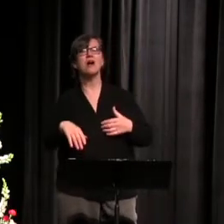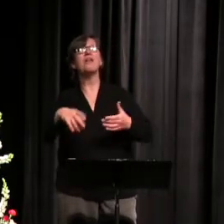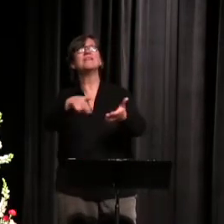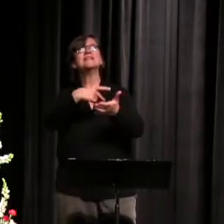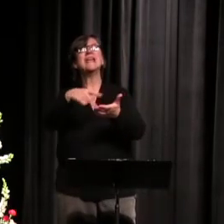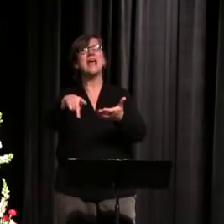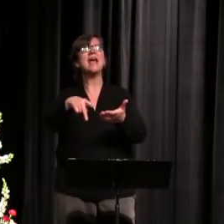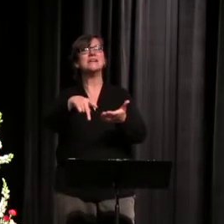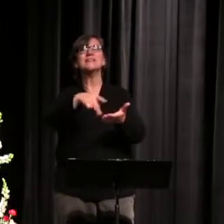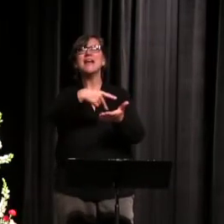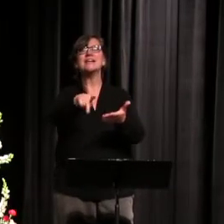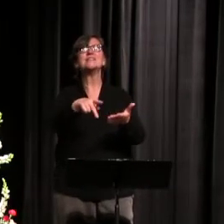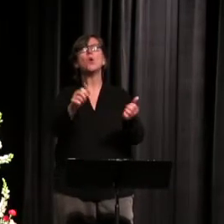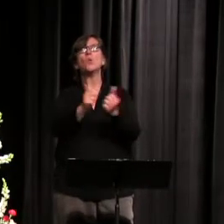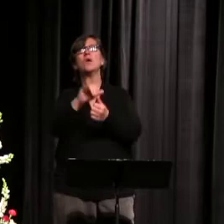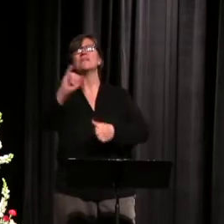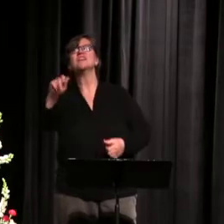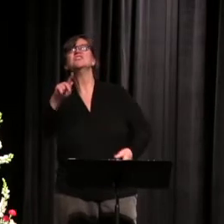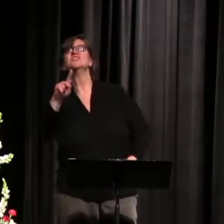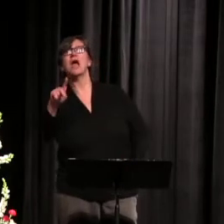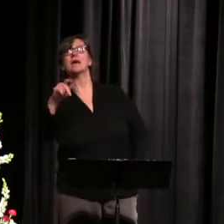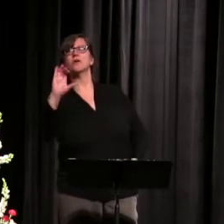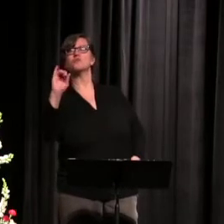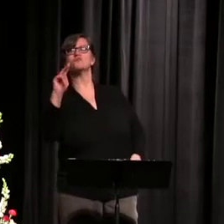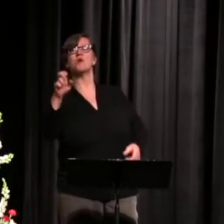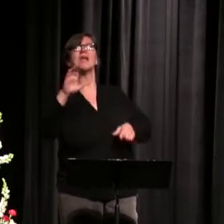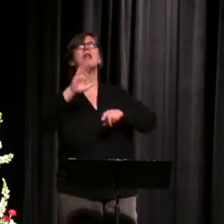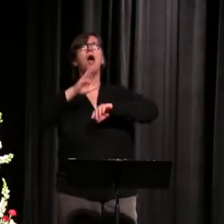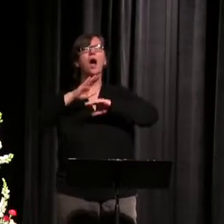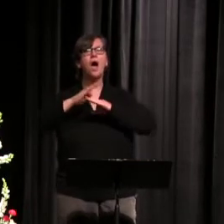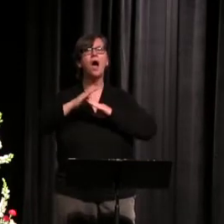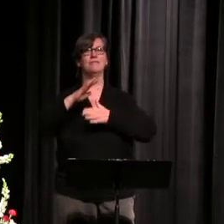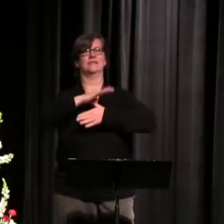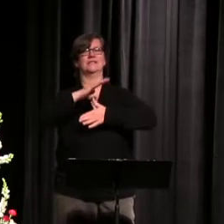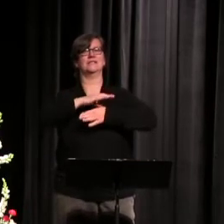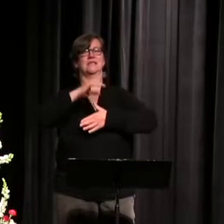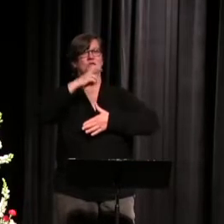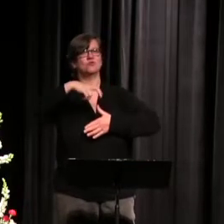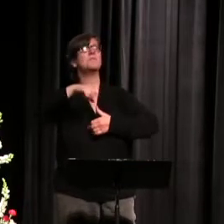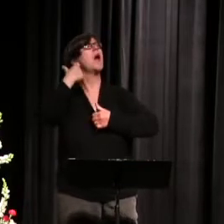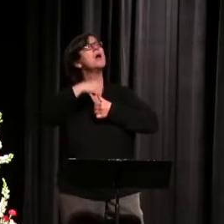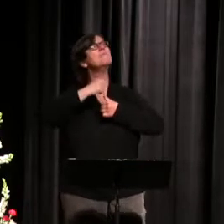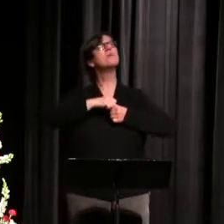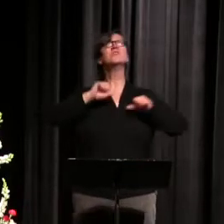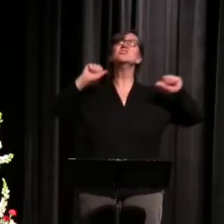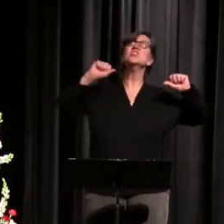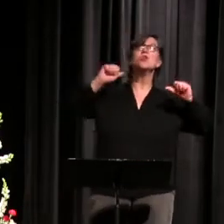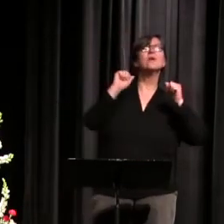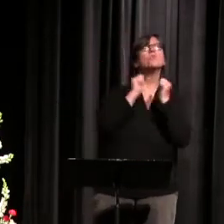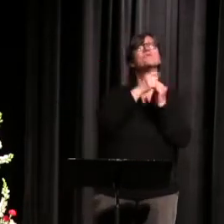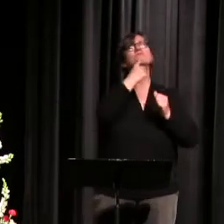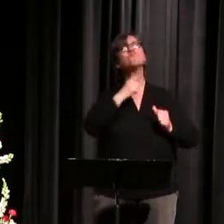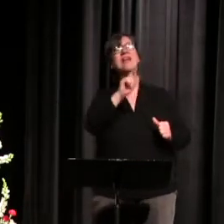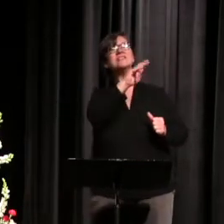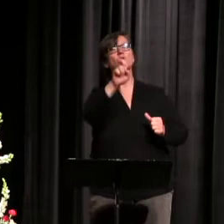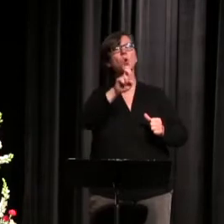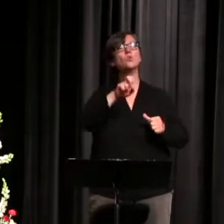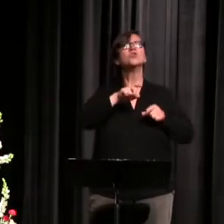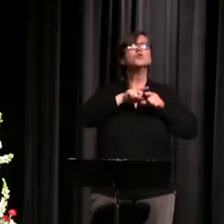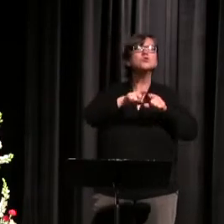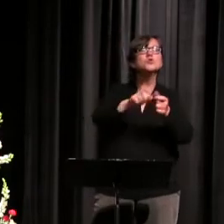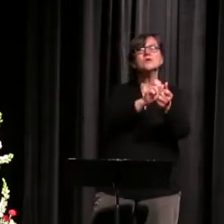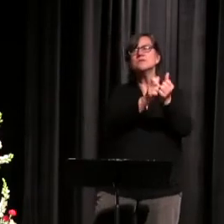Trip. I remember cheering with the Red Zone at countless sports events. I remember all